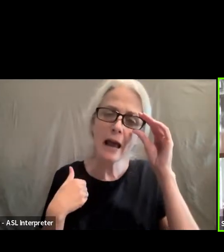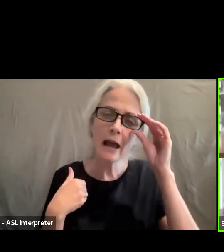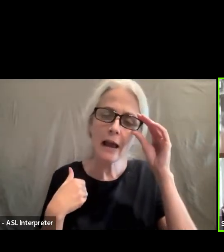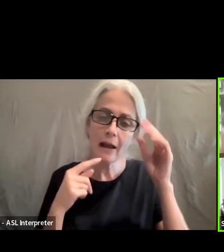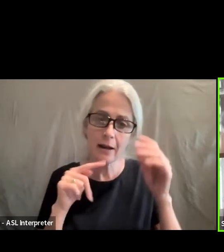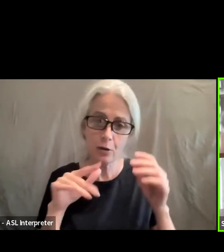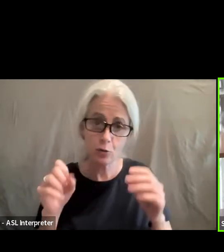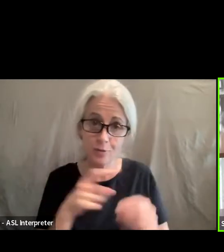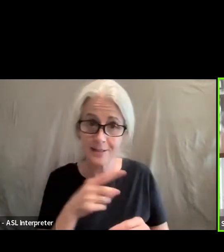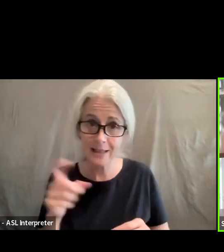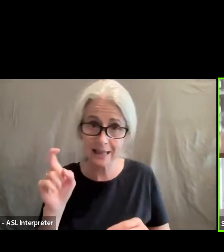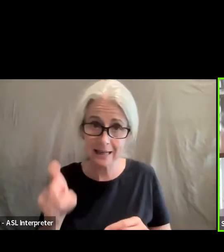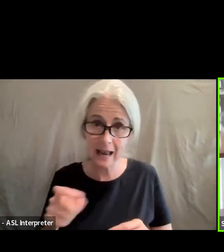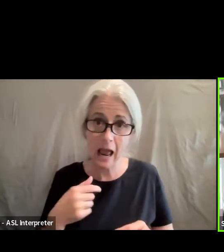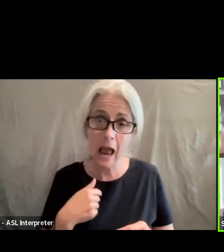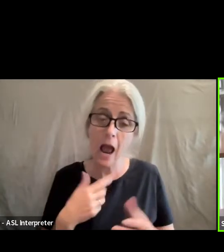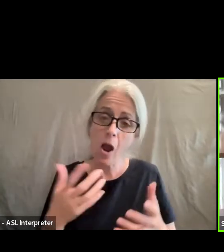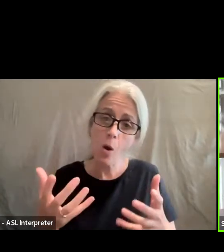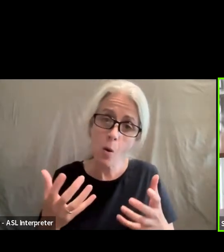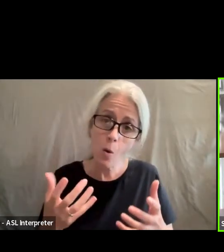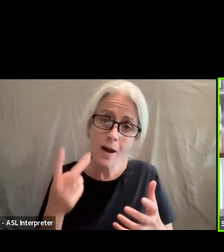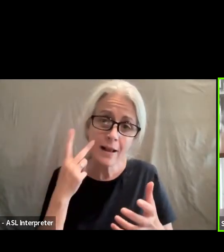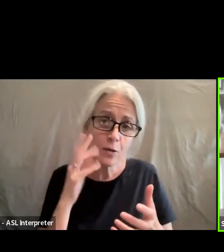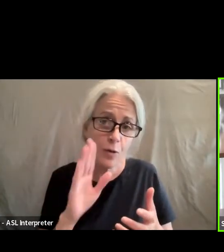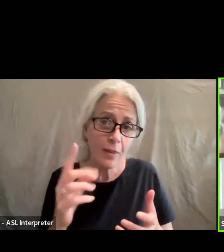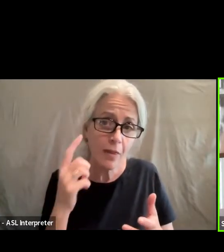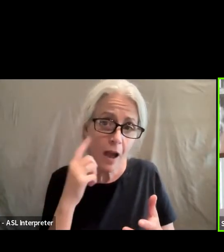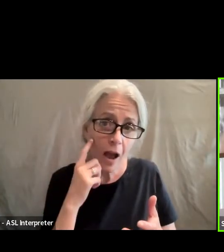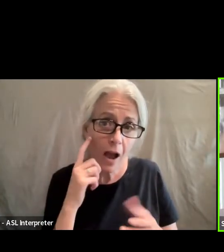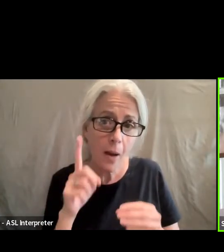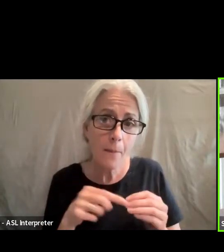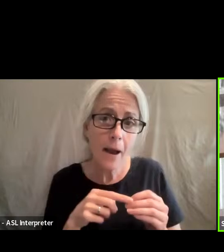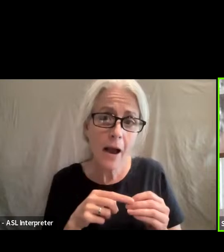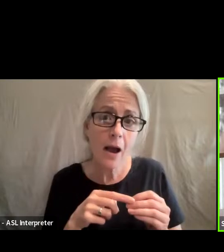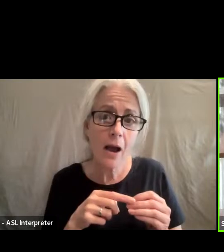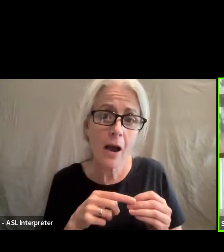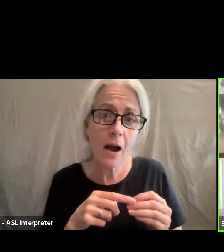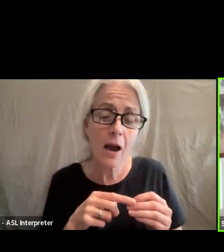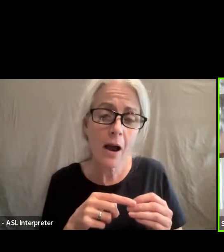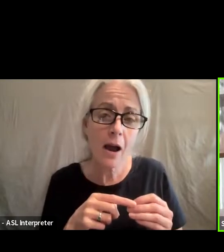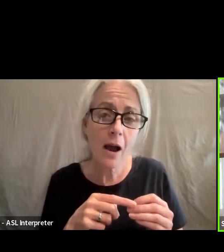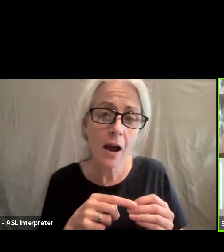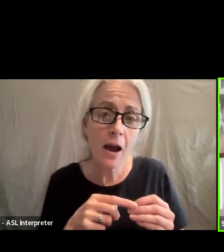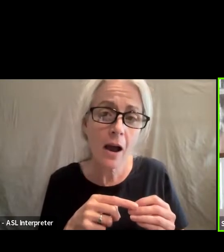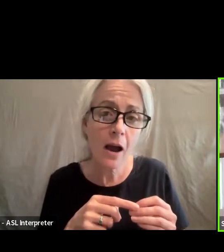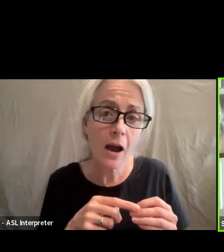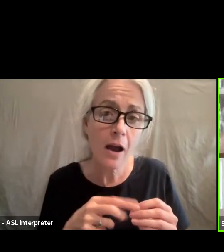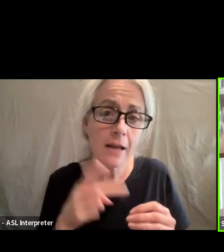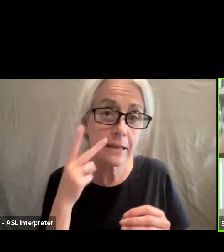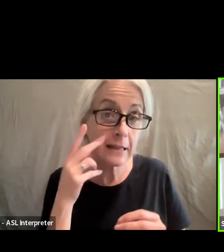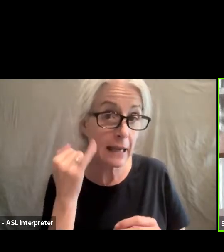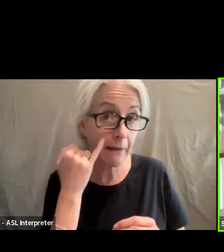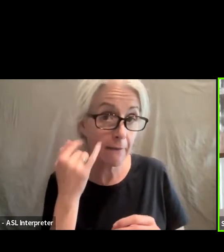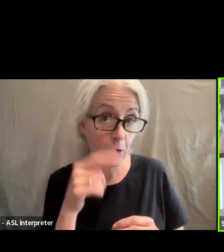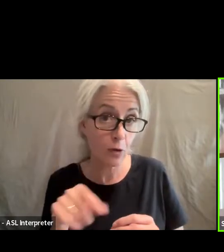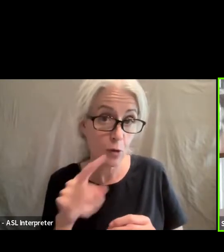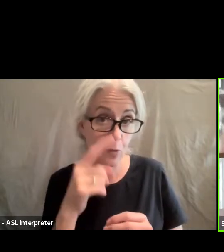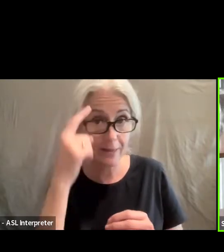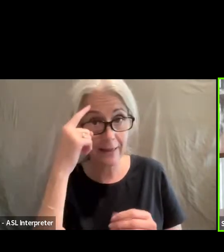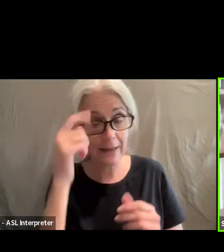tools needed. But so I want to see what your thoughts are about, to see if you actually think